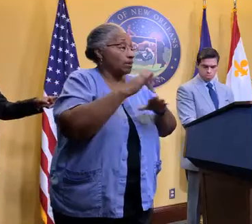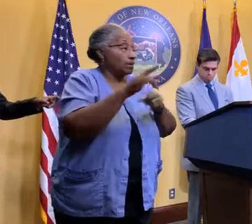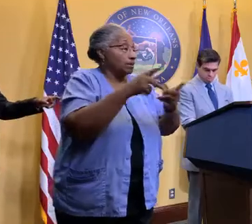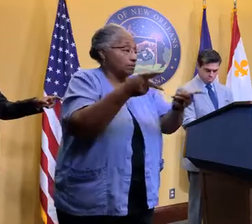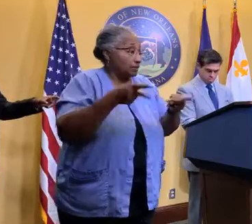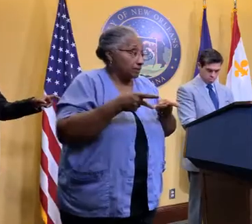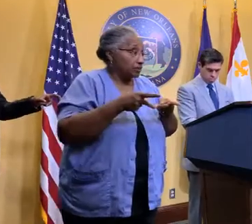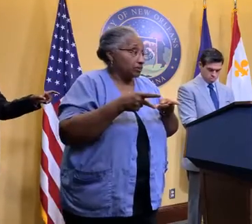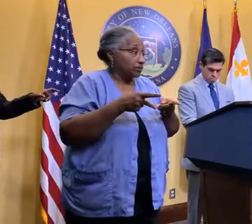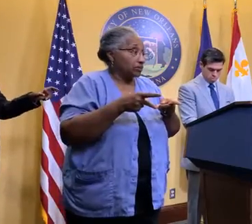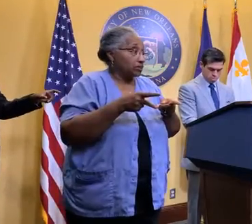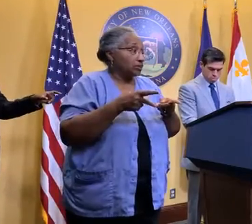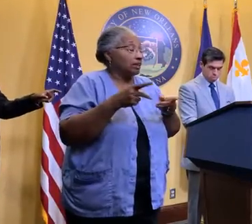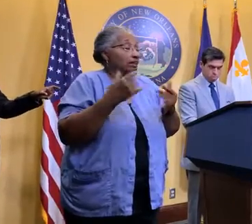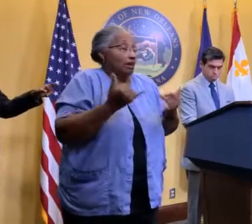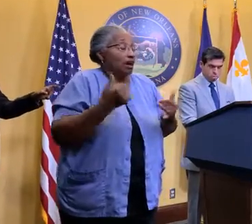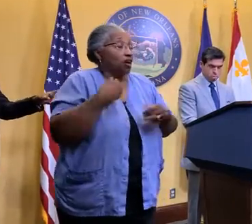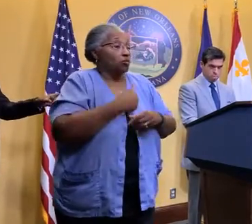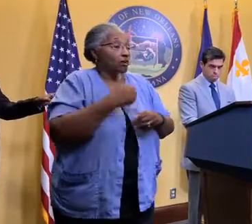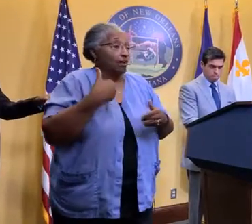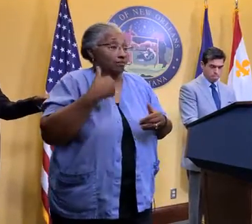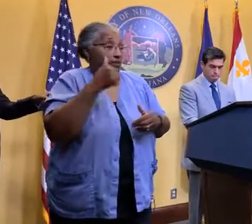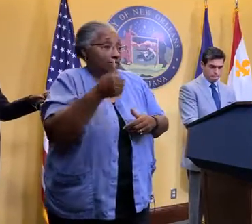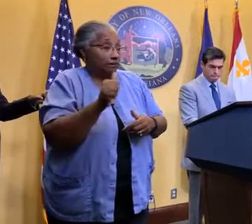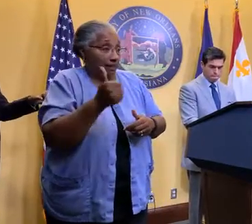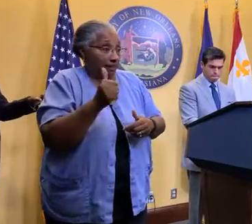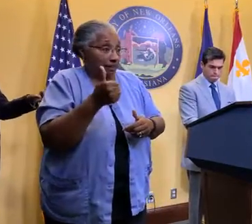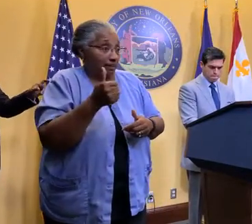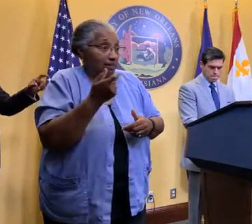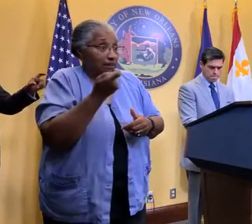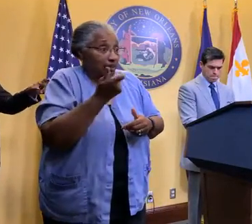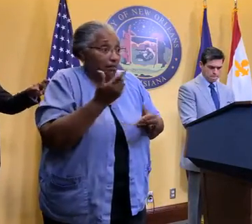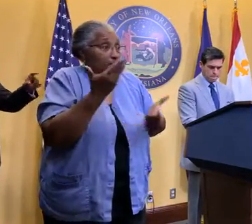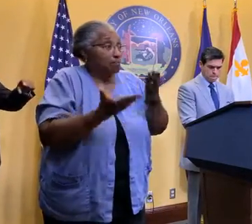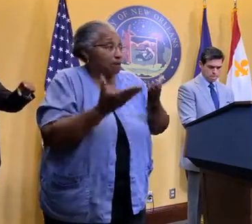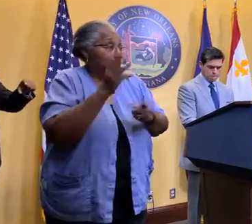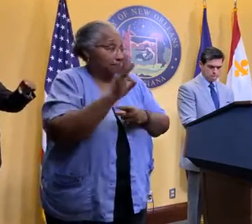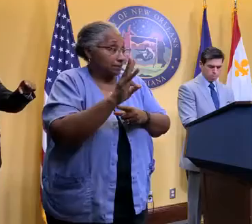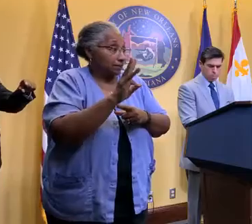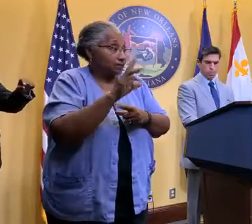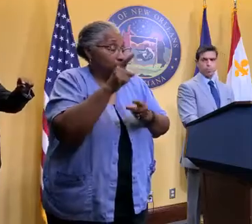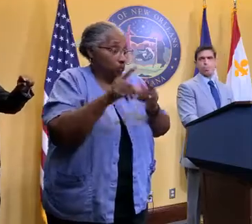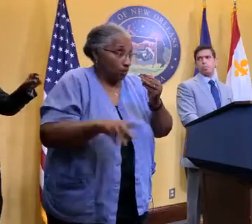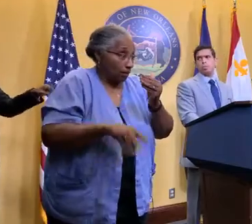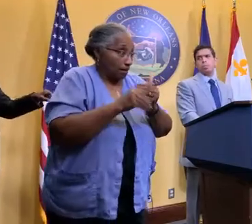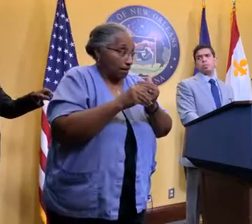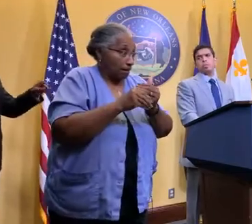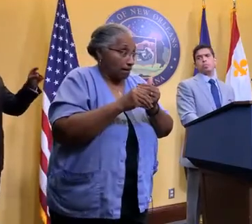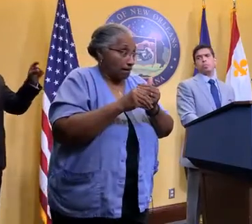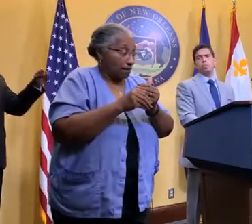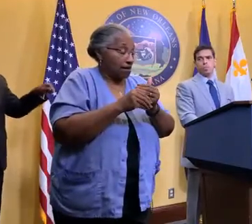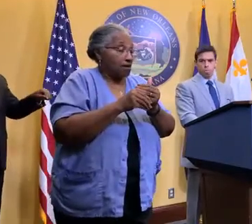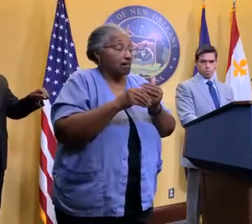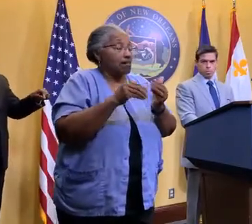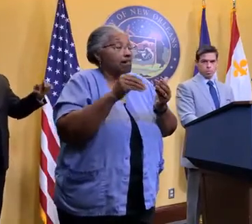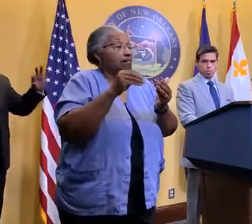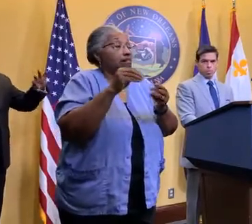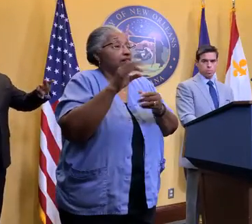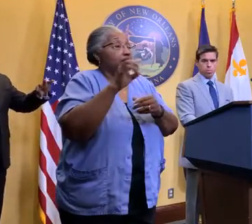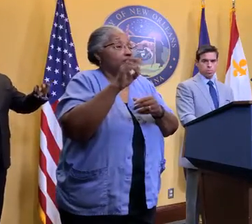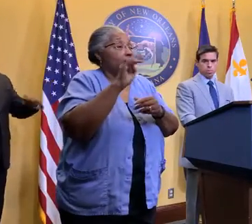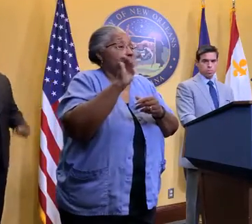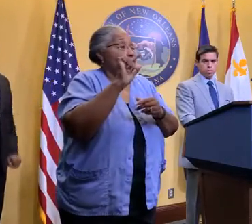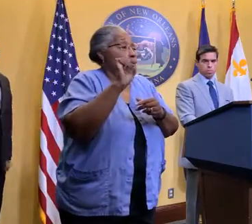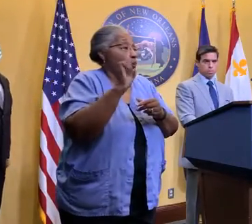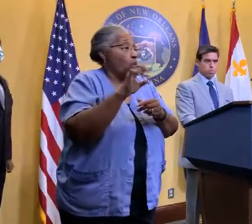those alike, we're now sitting at 10, a little bit, maybe 6. You add in the furlough days, that takes us down to 6